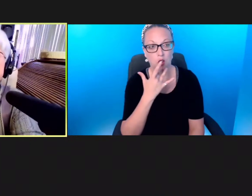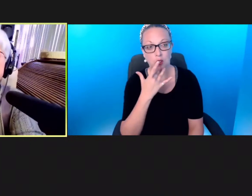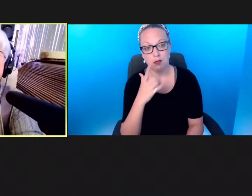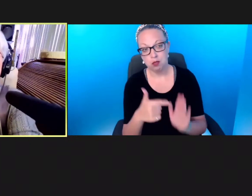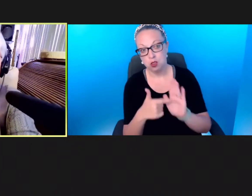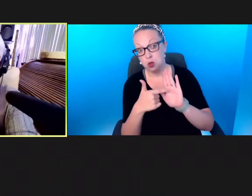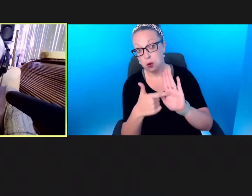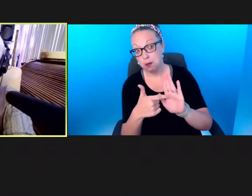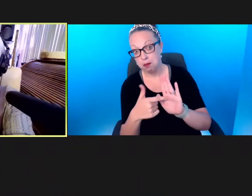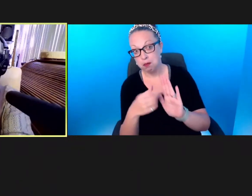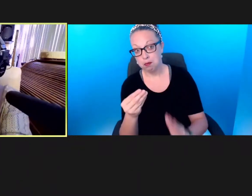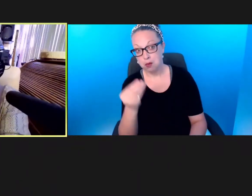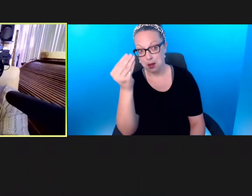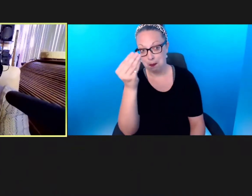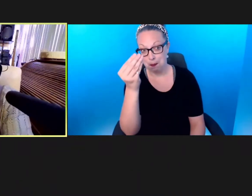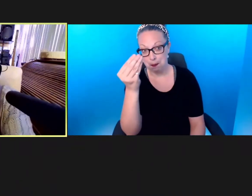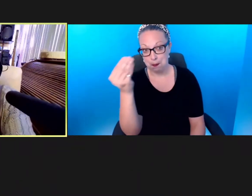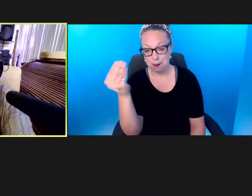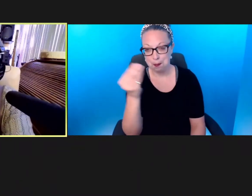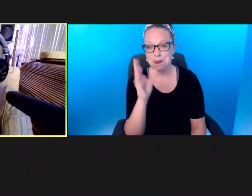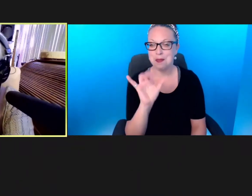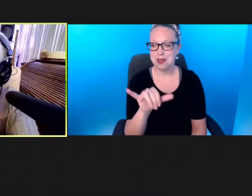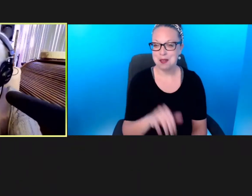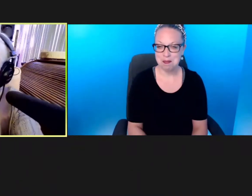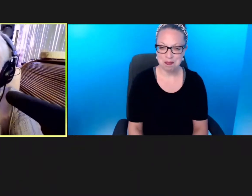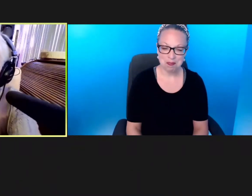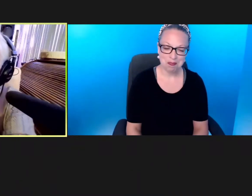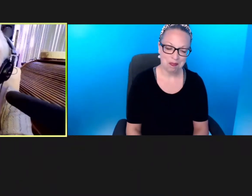they can see. Oh, pardon me, Okay, Lee Oscars. Now,